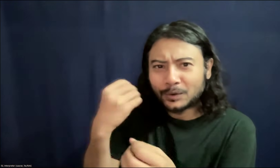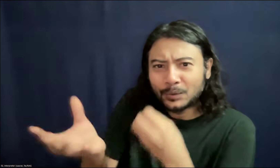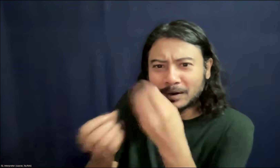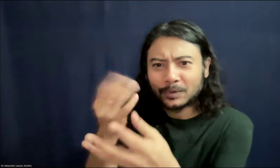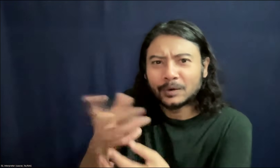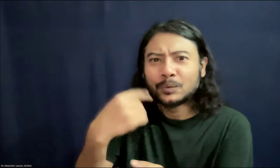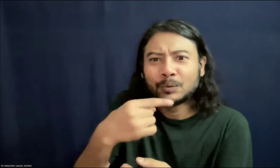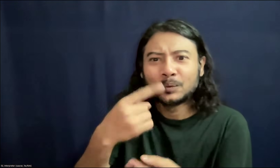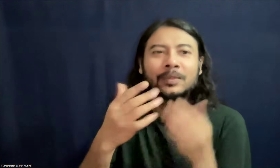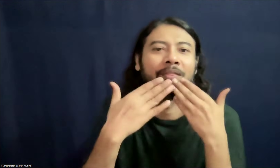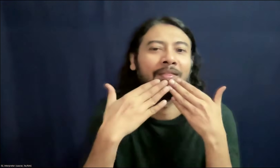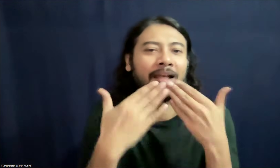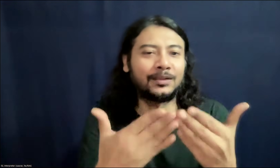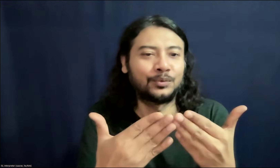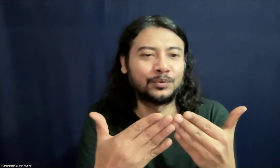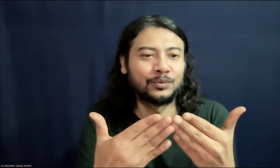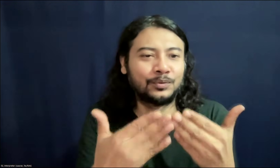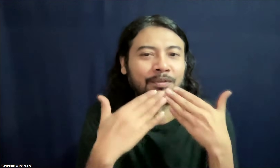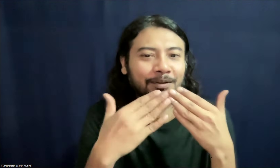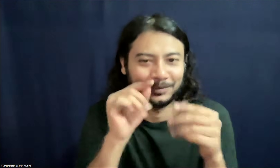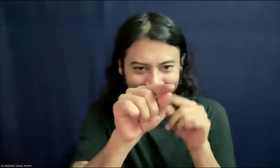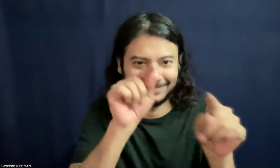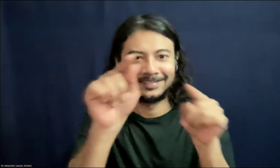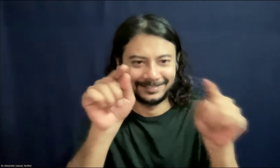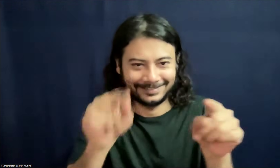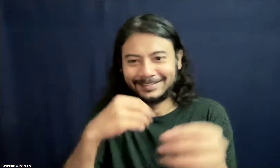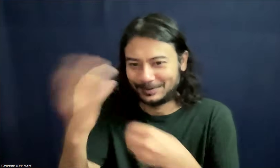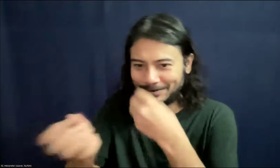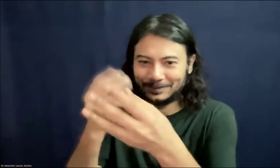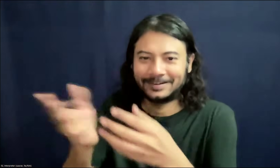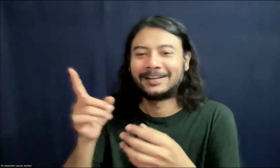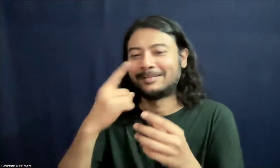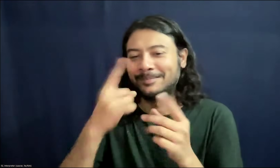will be going to the temple and will be used for various services.